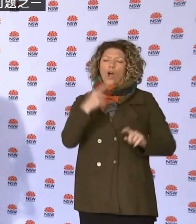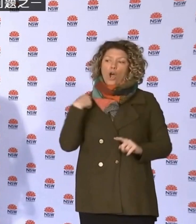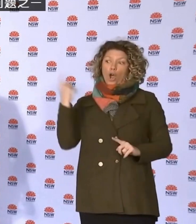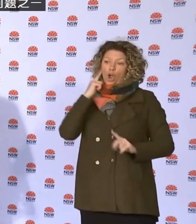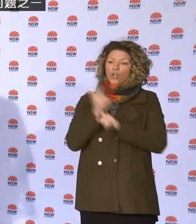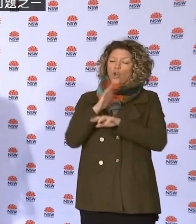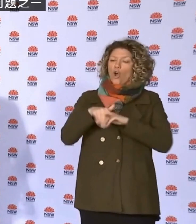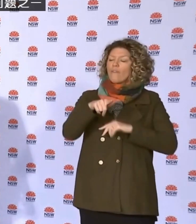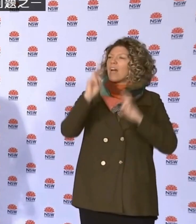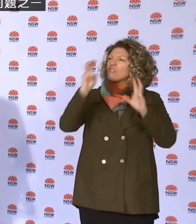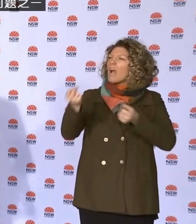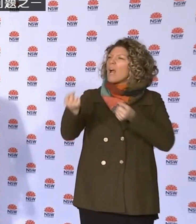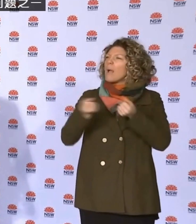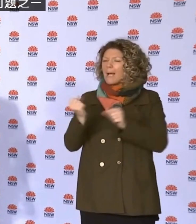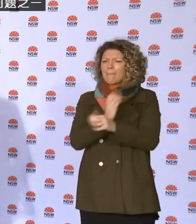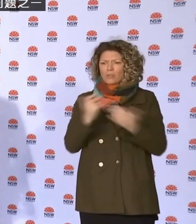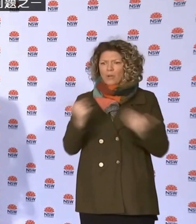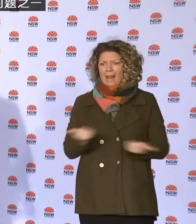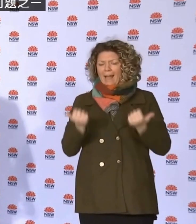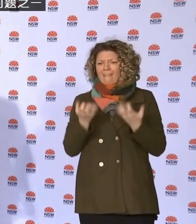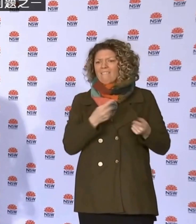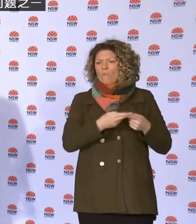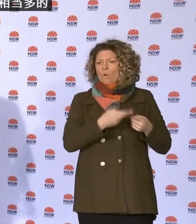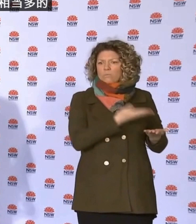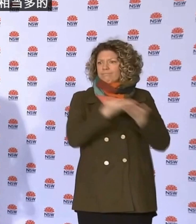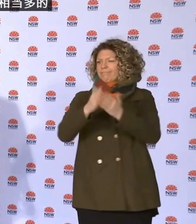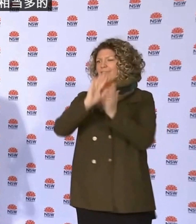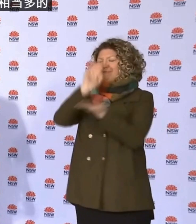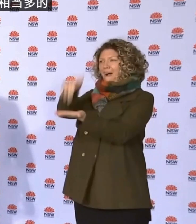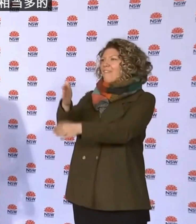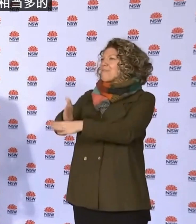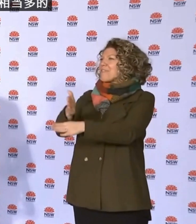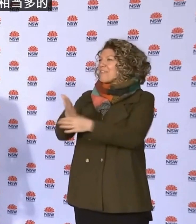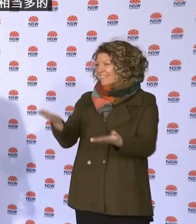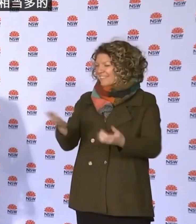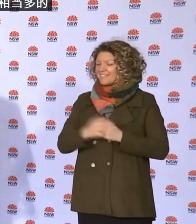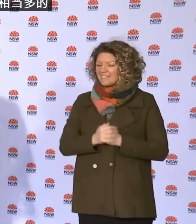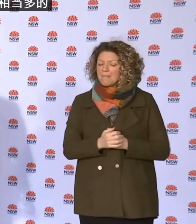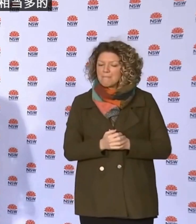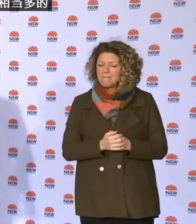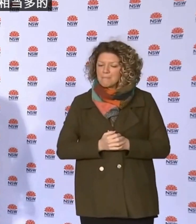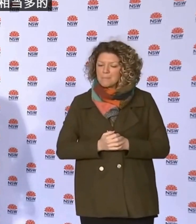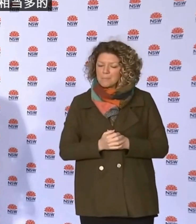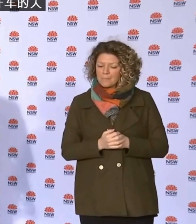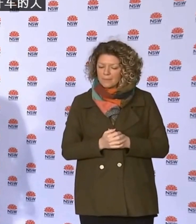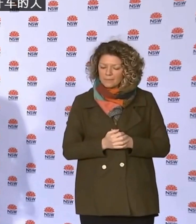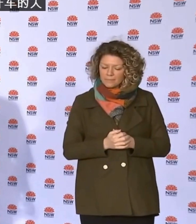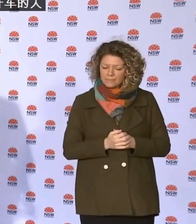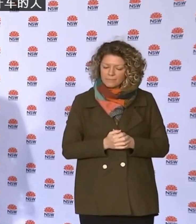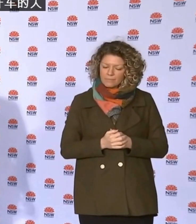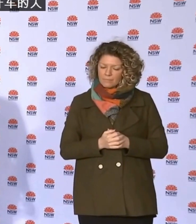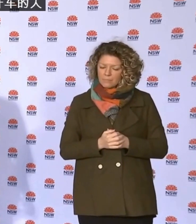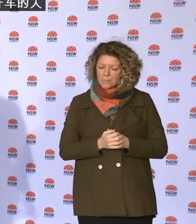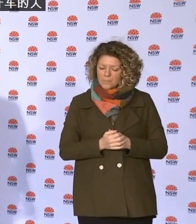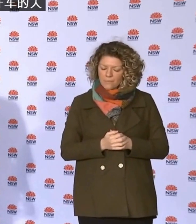sure that there were adequate numbers. Obviously, one of the issues, which I think has been missed in it again, is that there were quite a number of people who